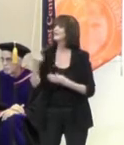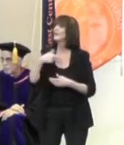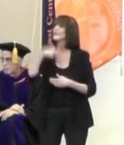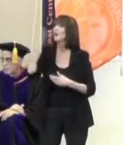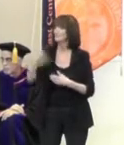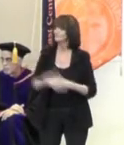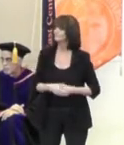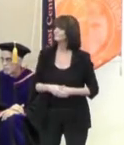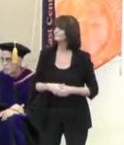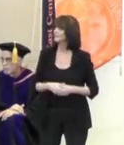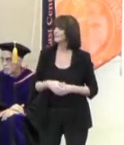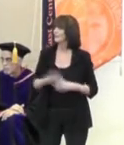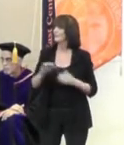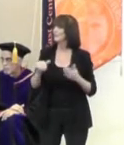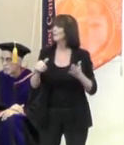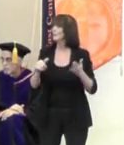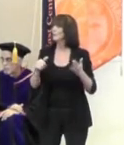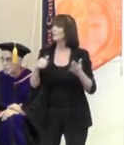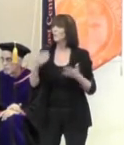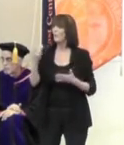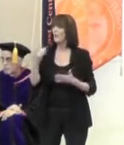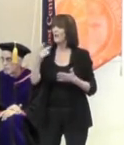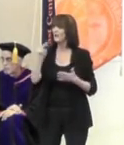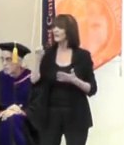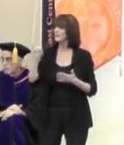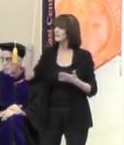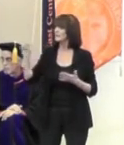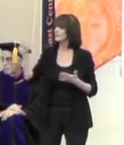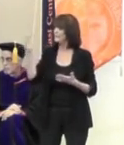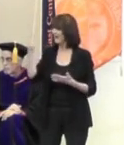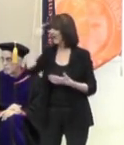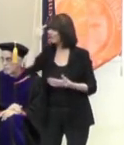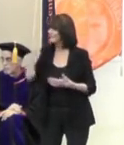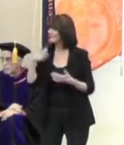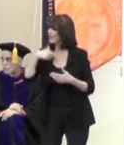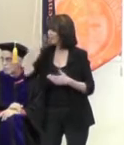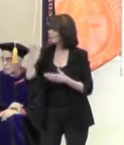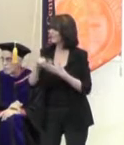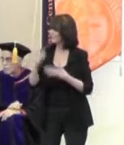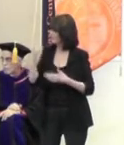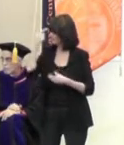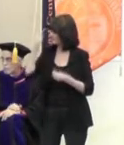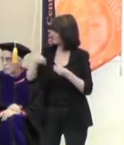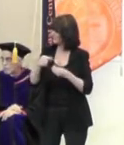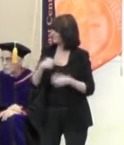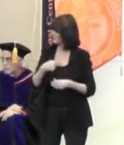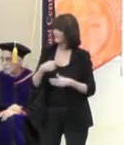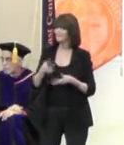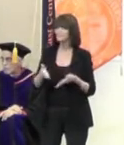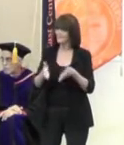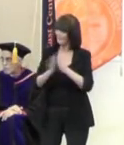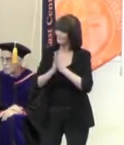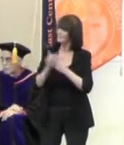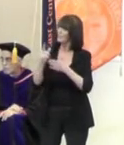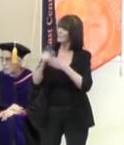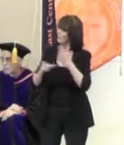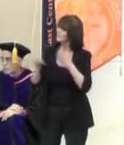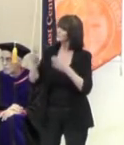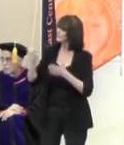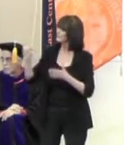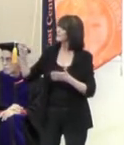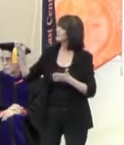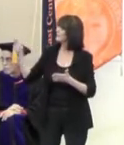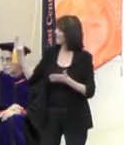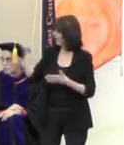hollered. Everybody else had spoken. They said, well, what does Nigh think? Now, why did they pick me? Why does Nigh think? And